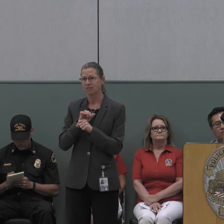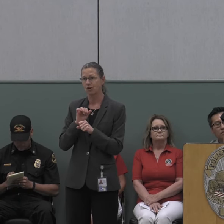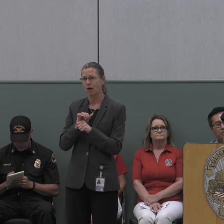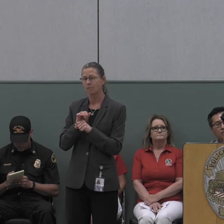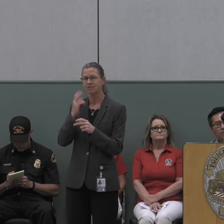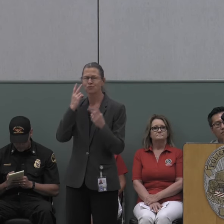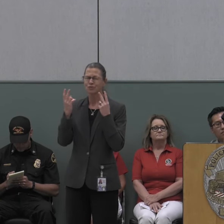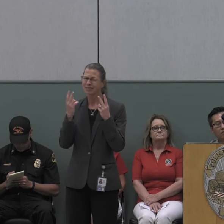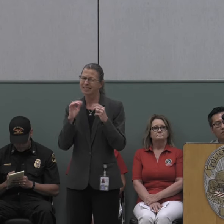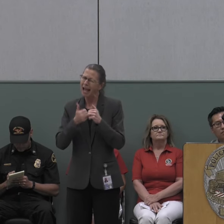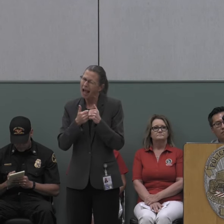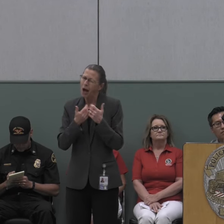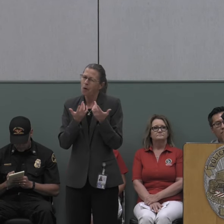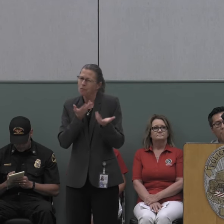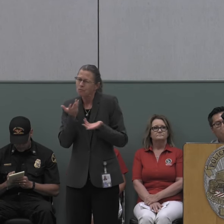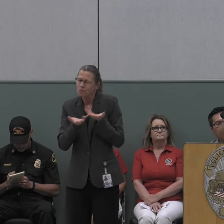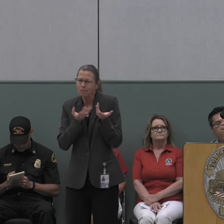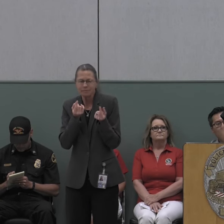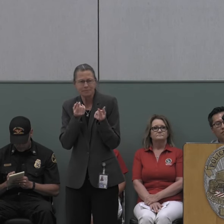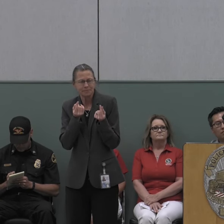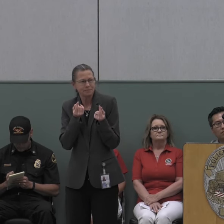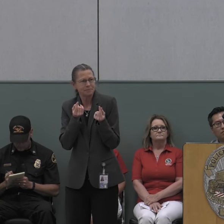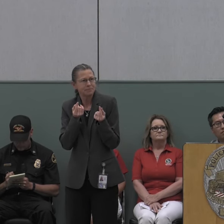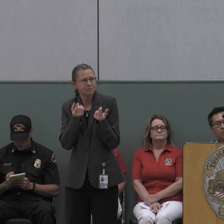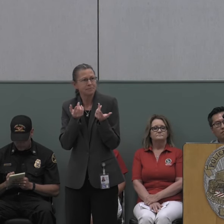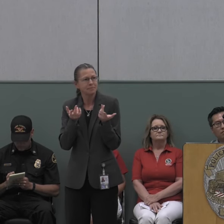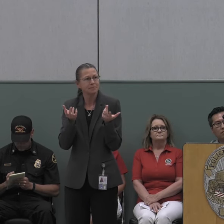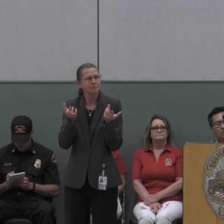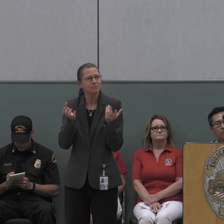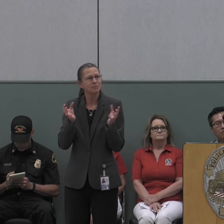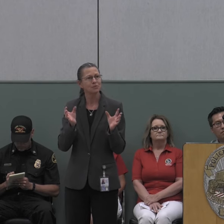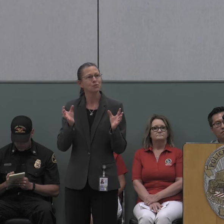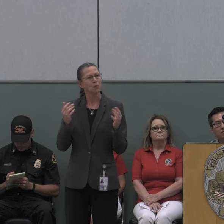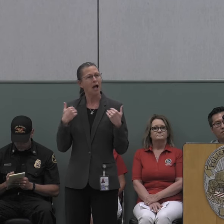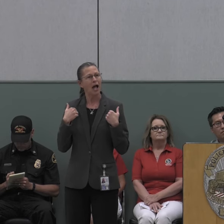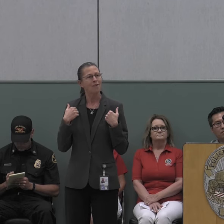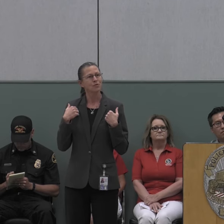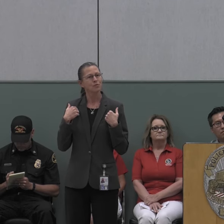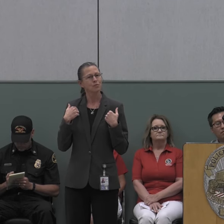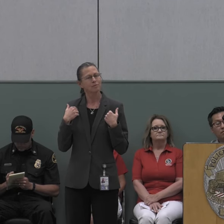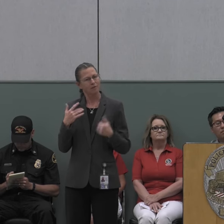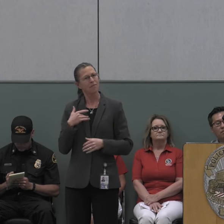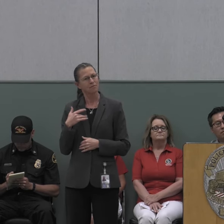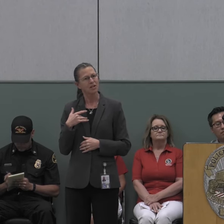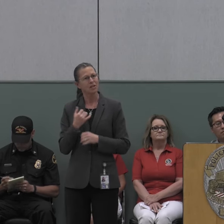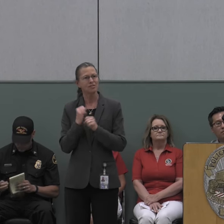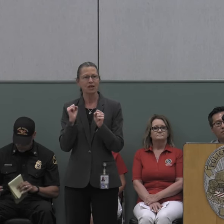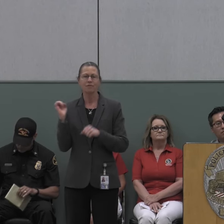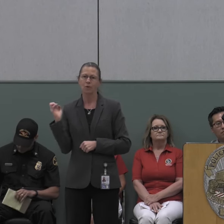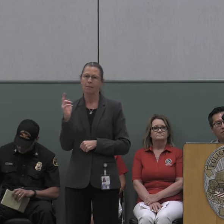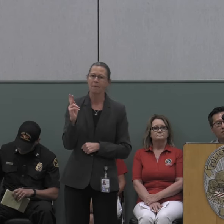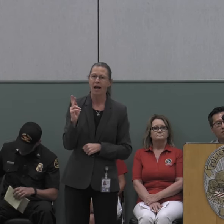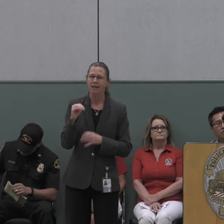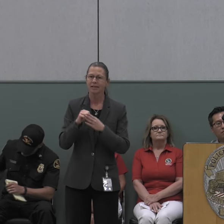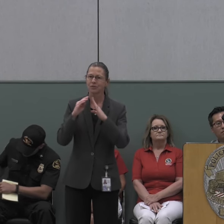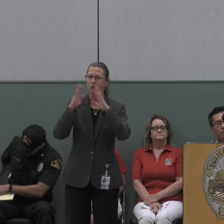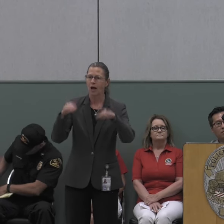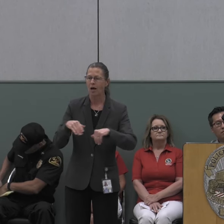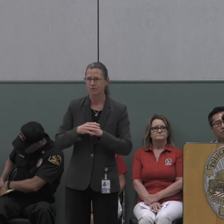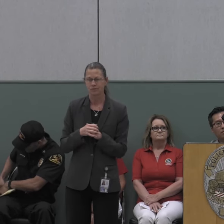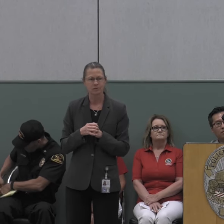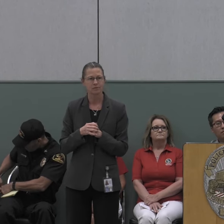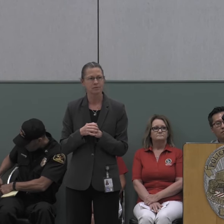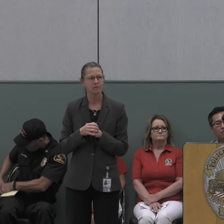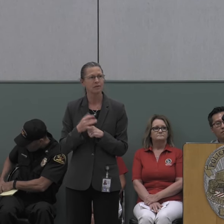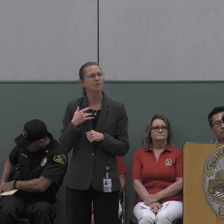see how I can do that to get you back to being okay with going back into your house, being okay with going back